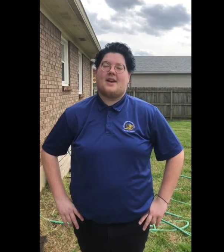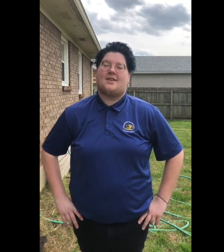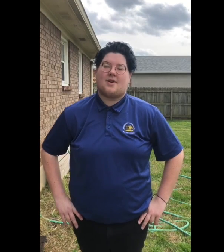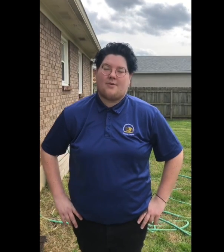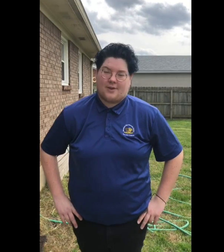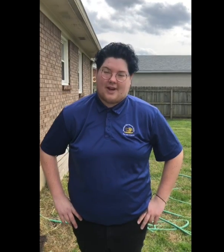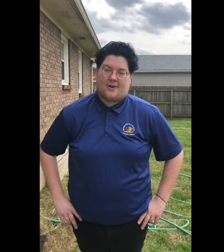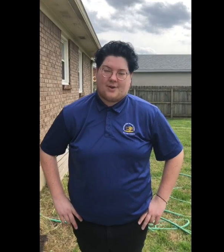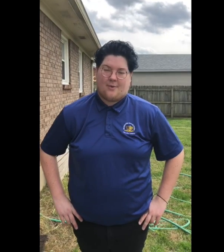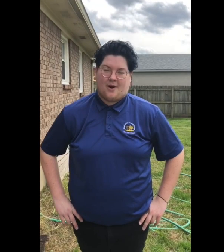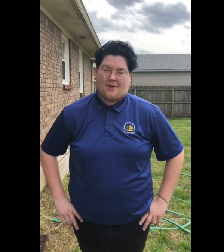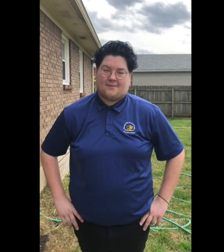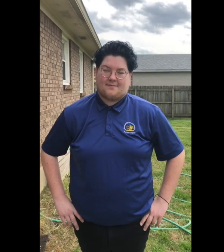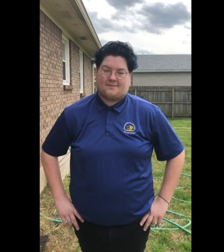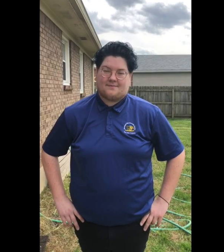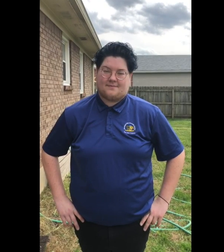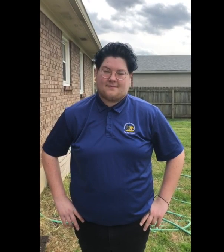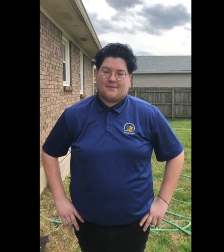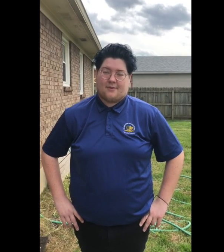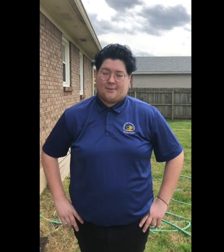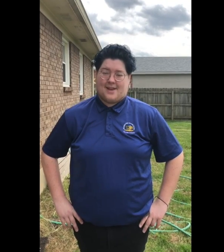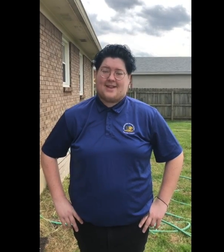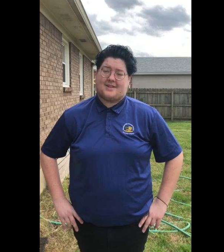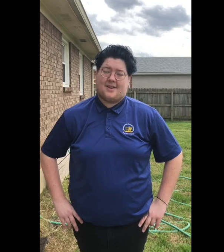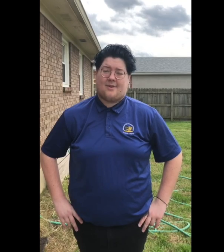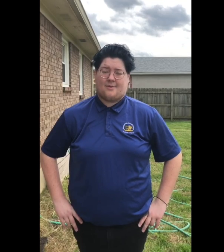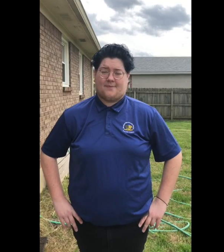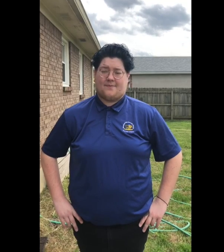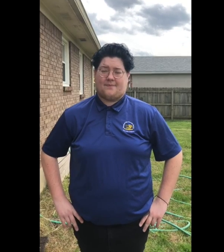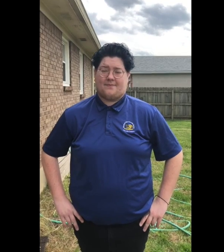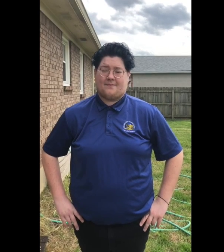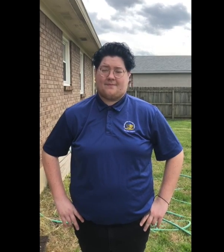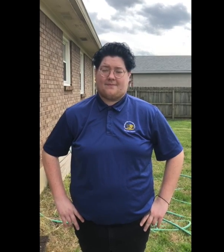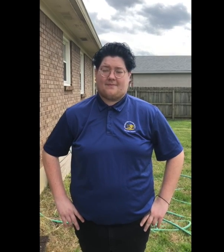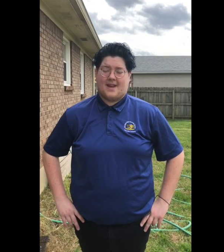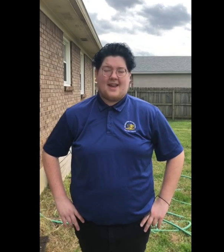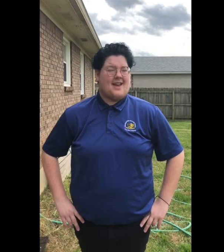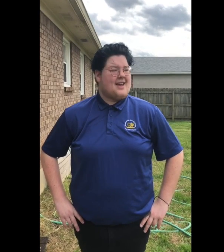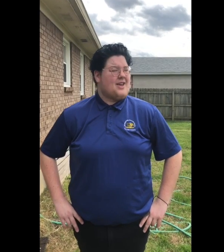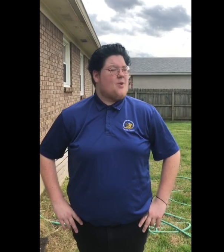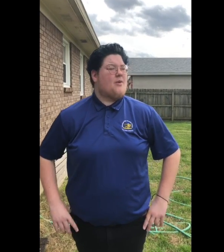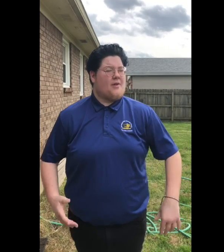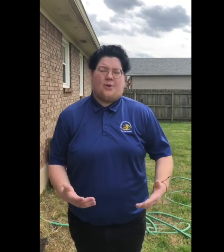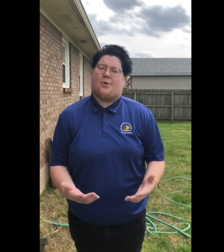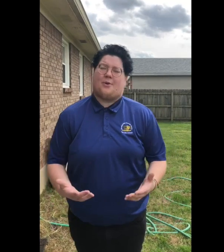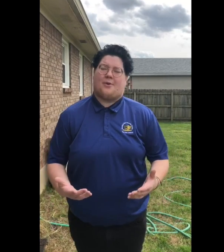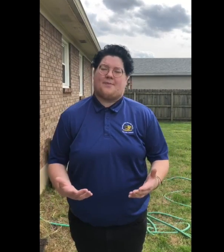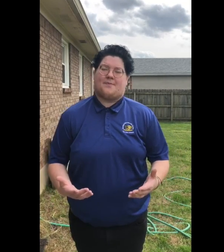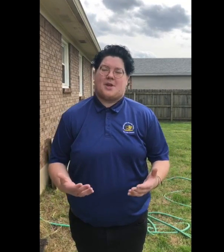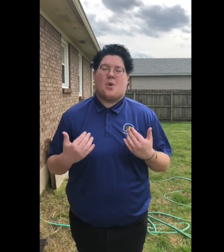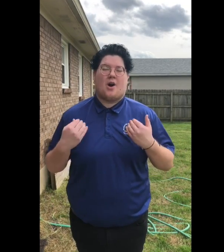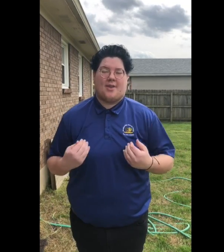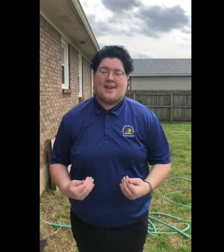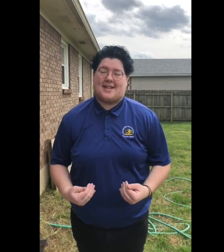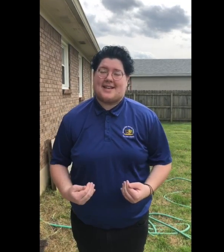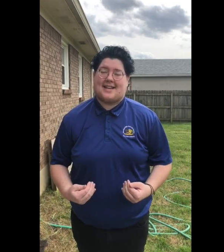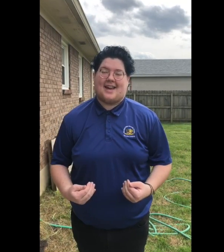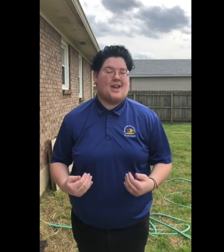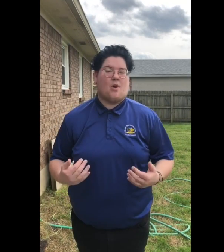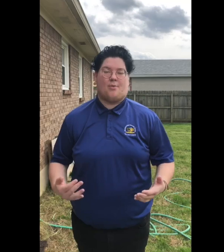Don't forget who you are. From me to you. You are vulnerable, you are authentic, and you are